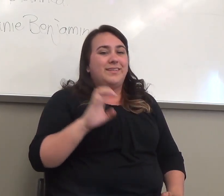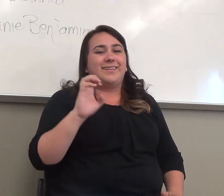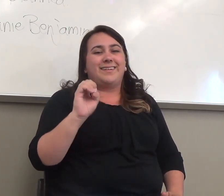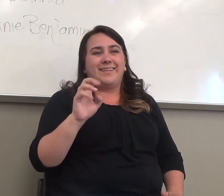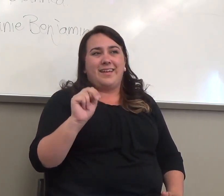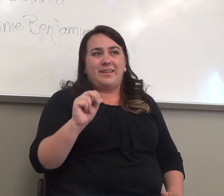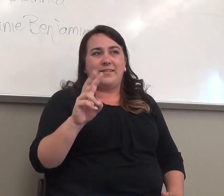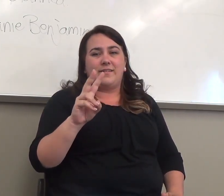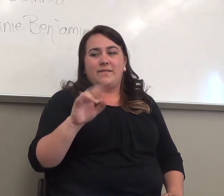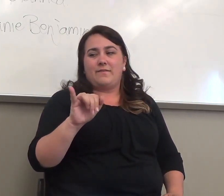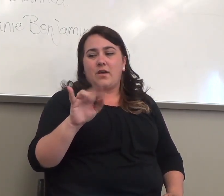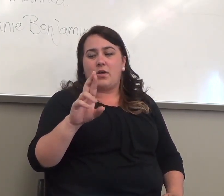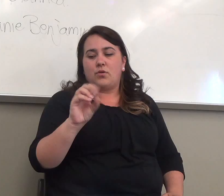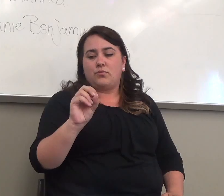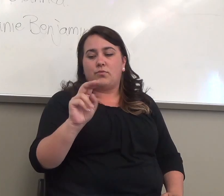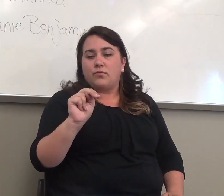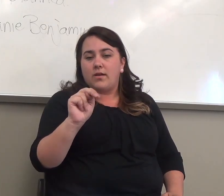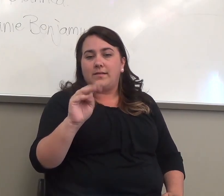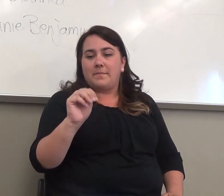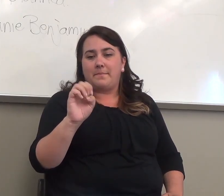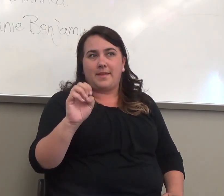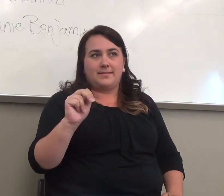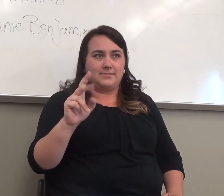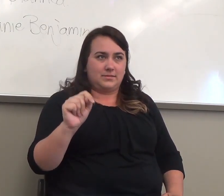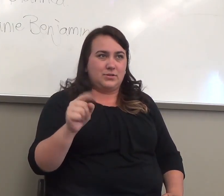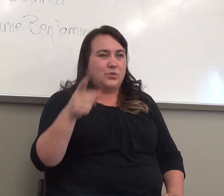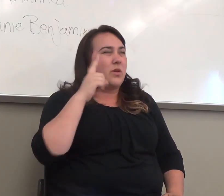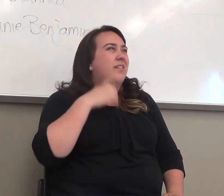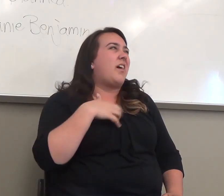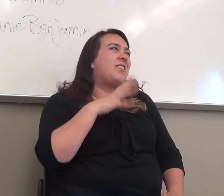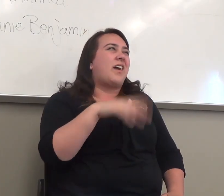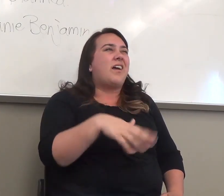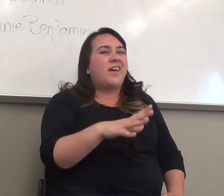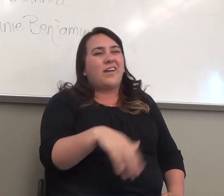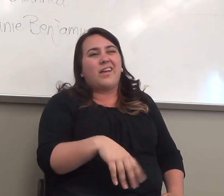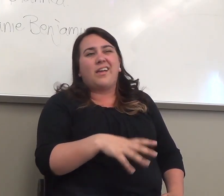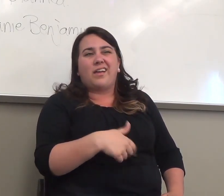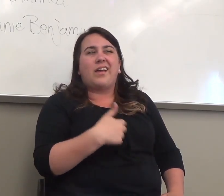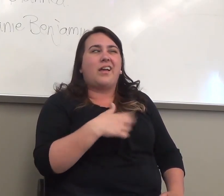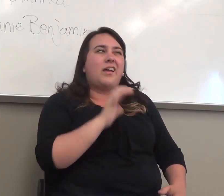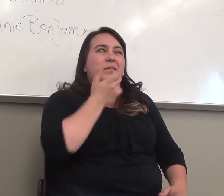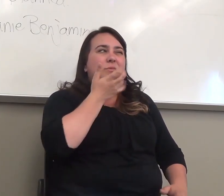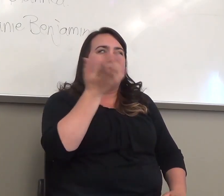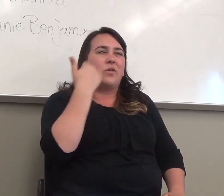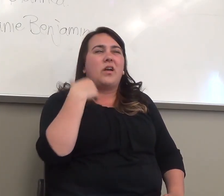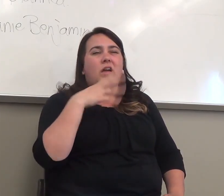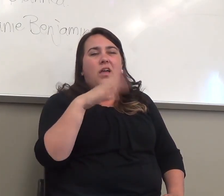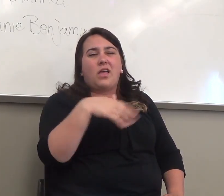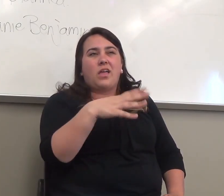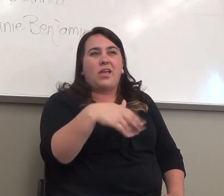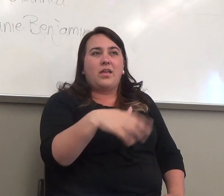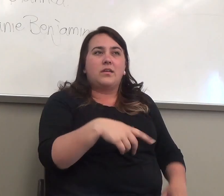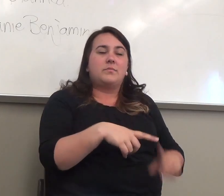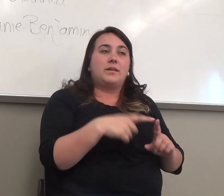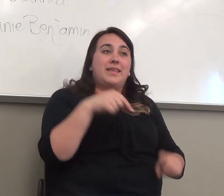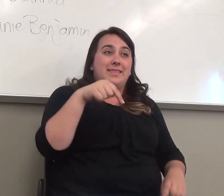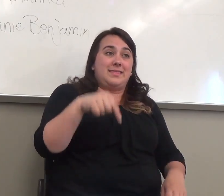environment. And you guys are probably, oh yeah, I've done that before, okay? So in this class, you need